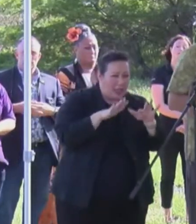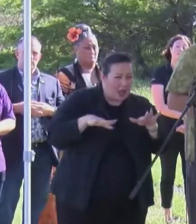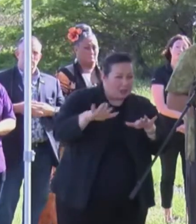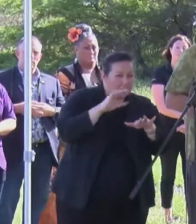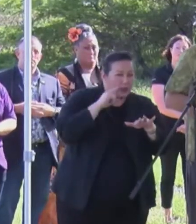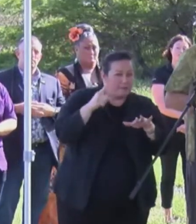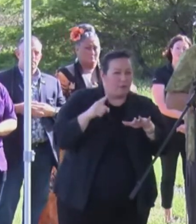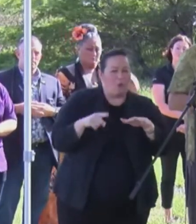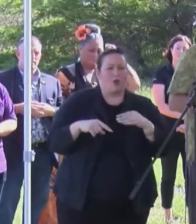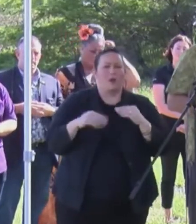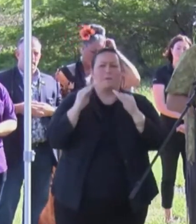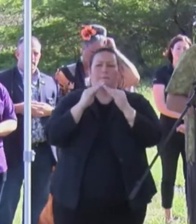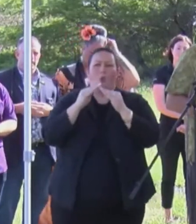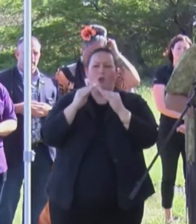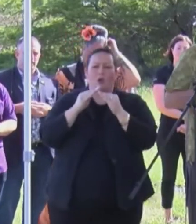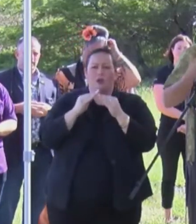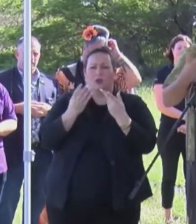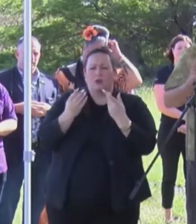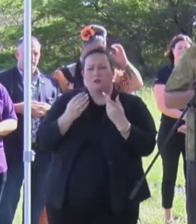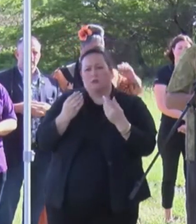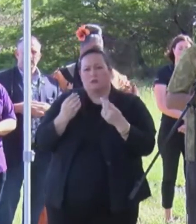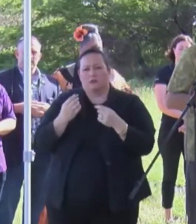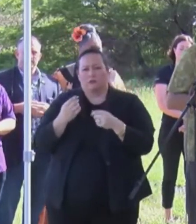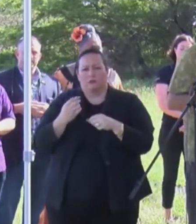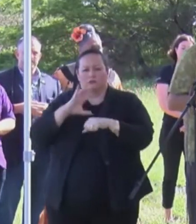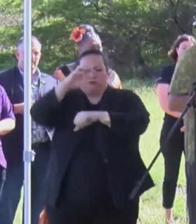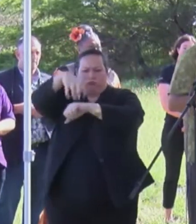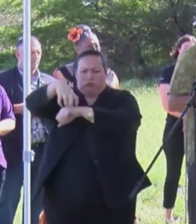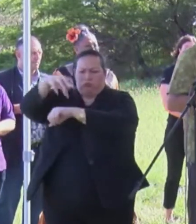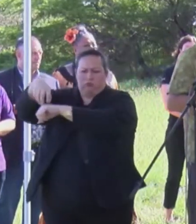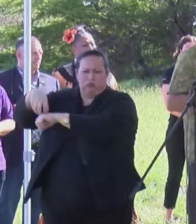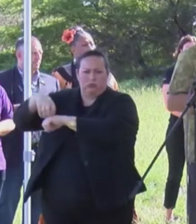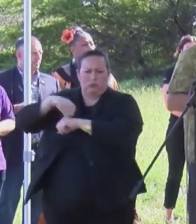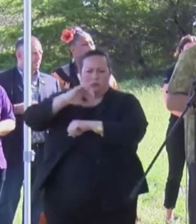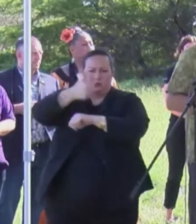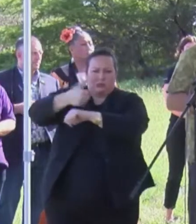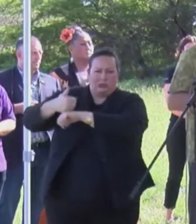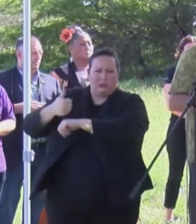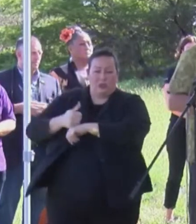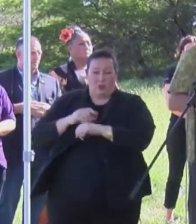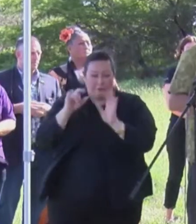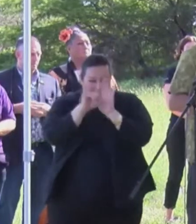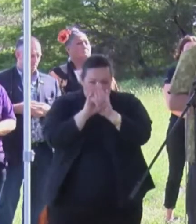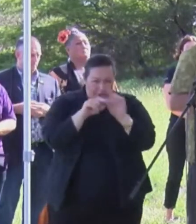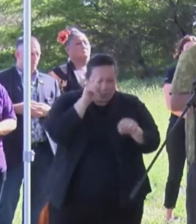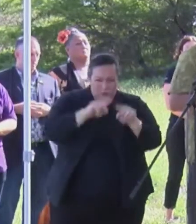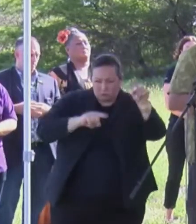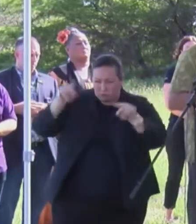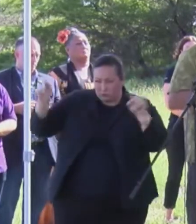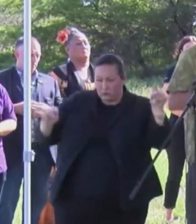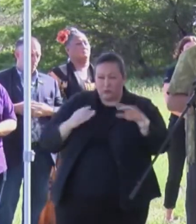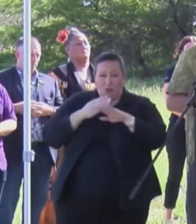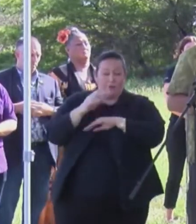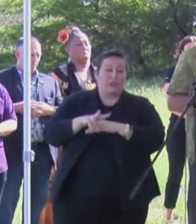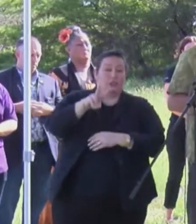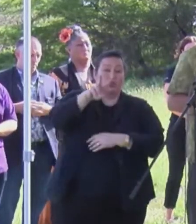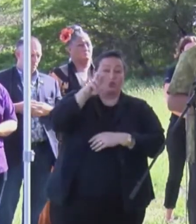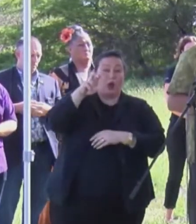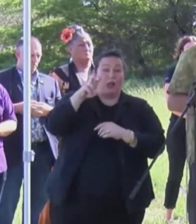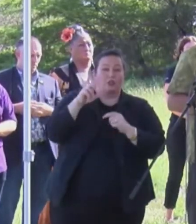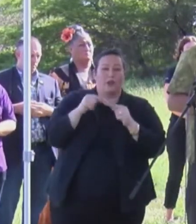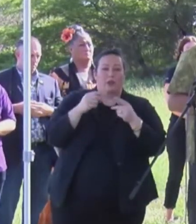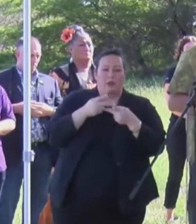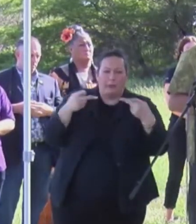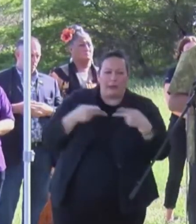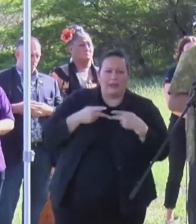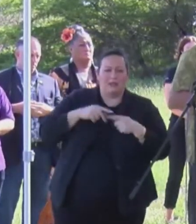accessory dwelling units, vacant lots, similar to this. We've identified over 200 of those, and if we combine them with some of the